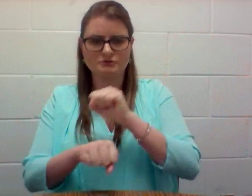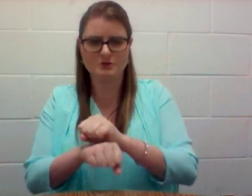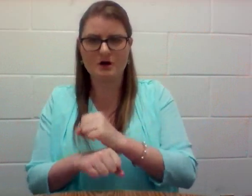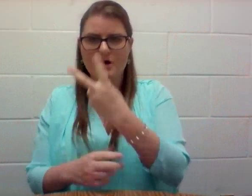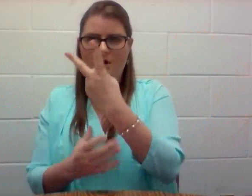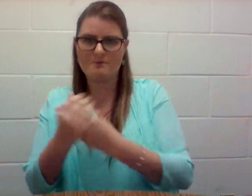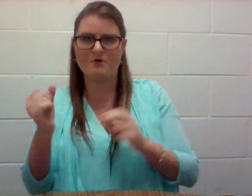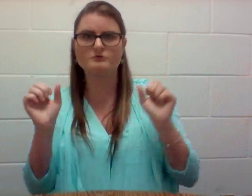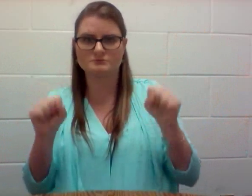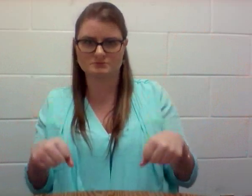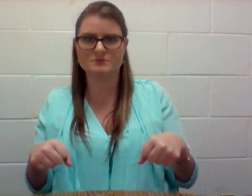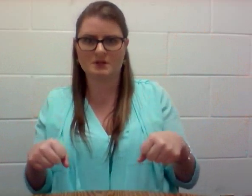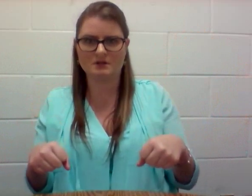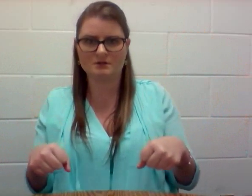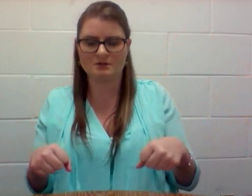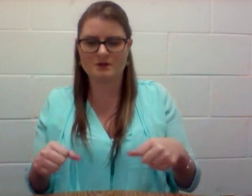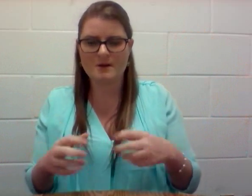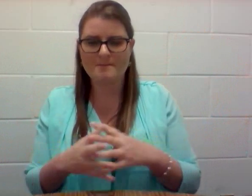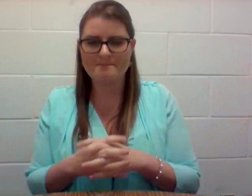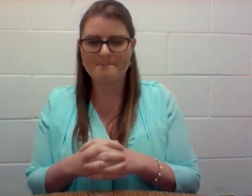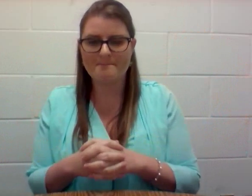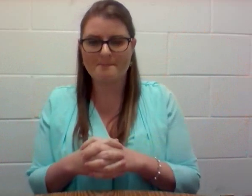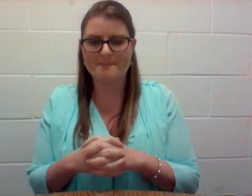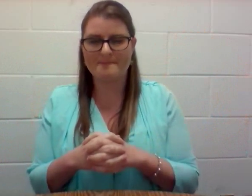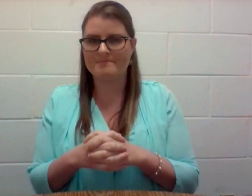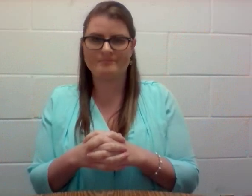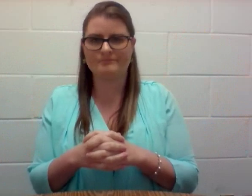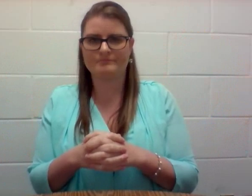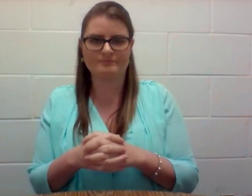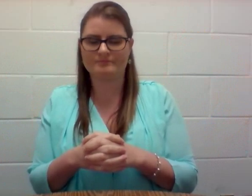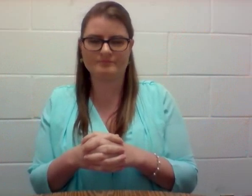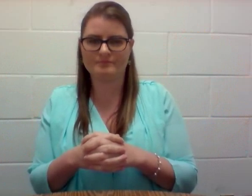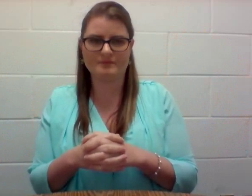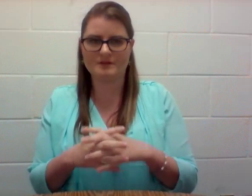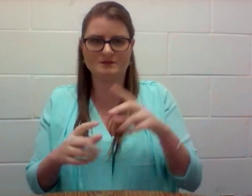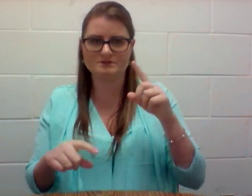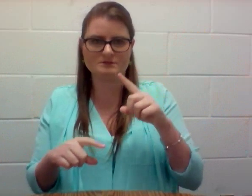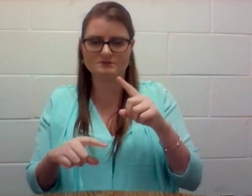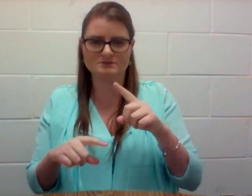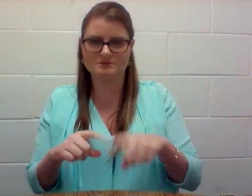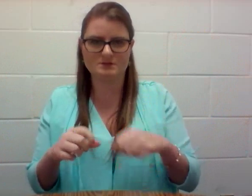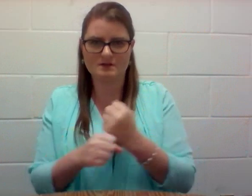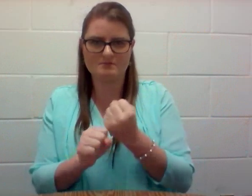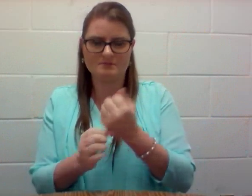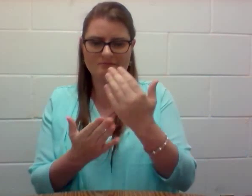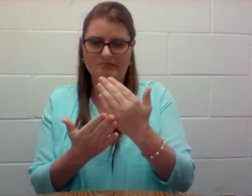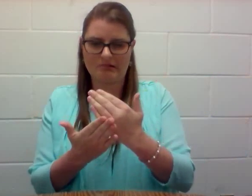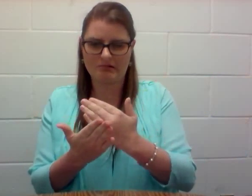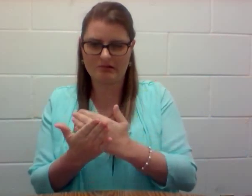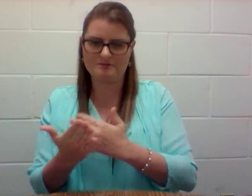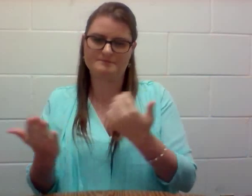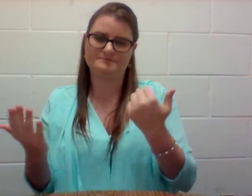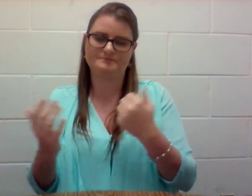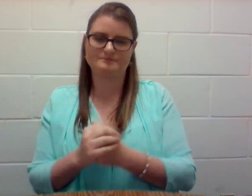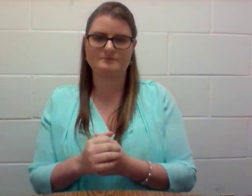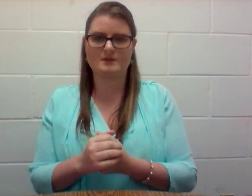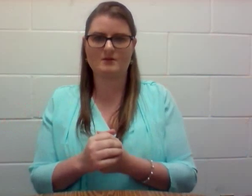all the various jobs. It just won't work to try to make a list like that. So instead of a list of whether